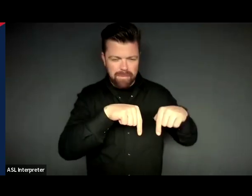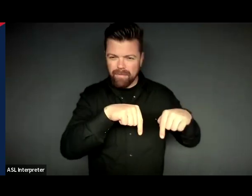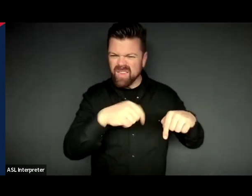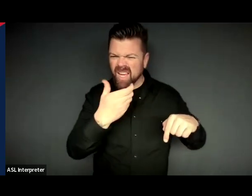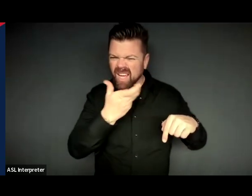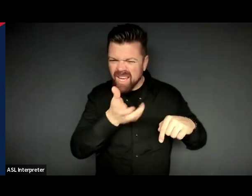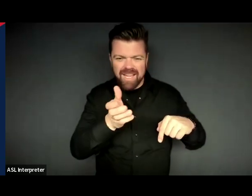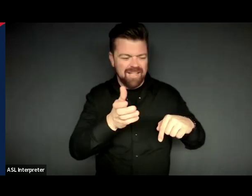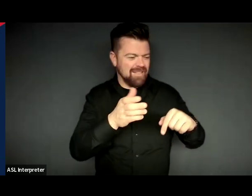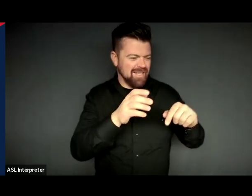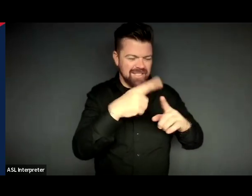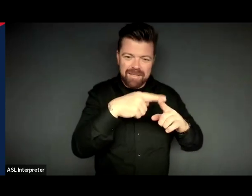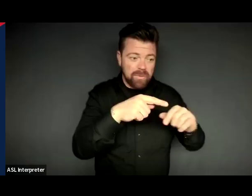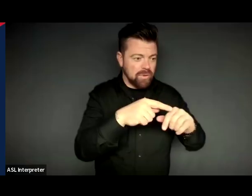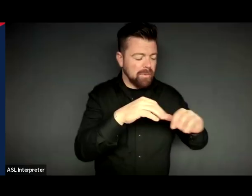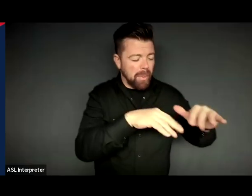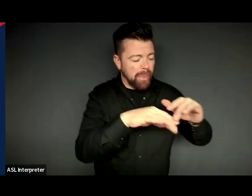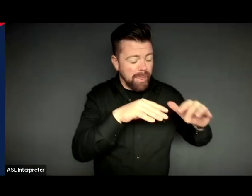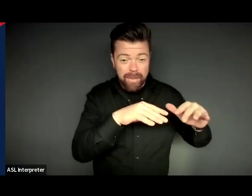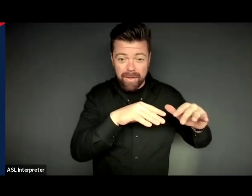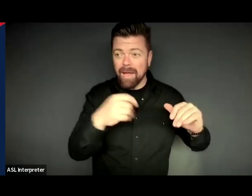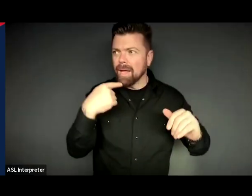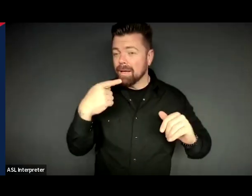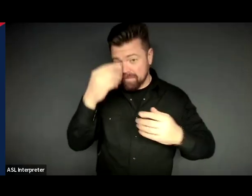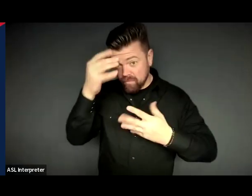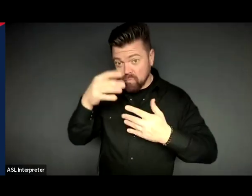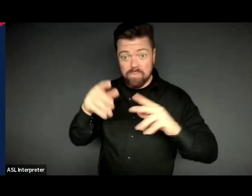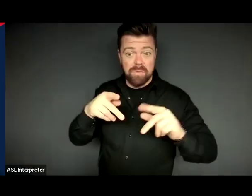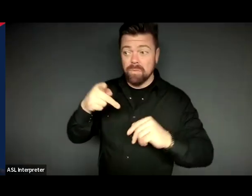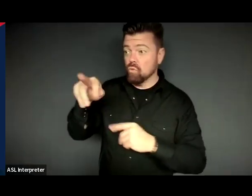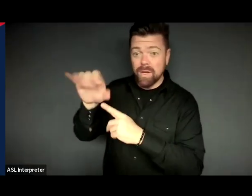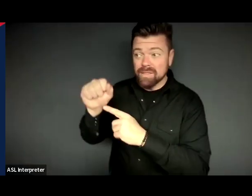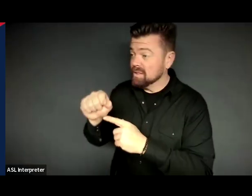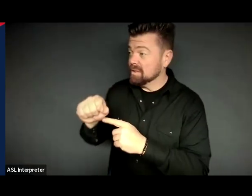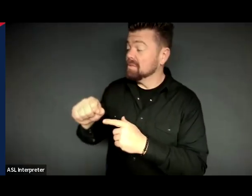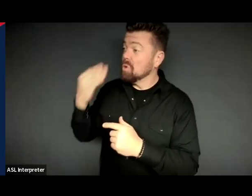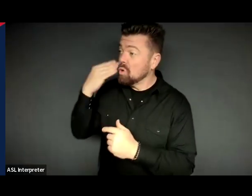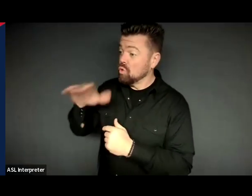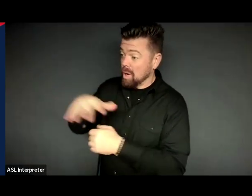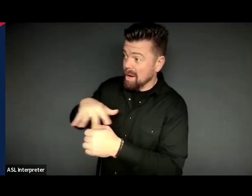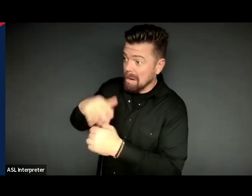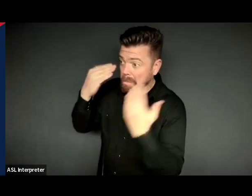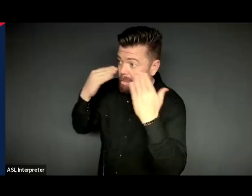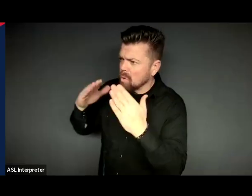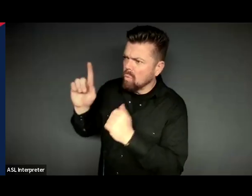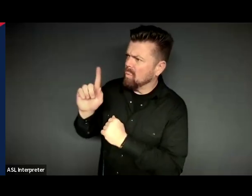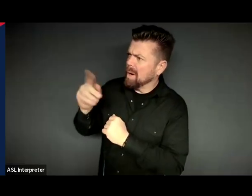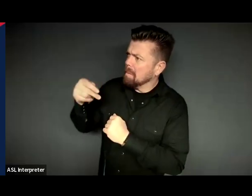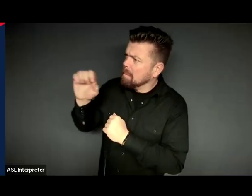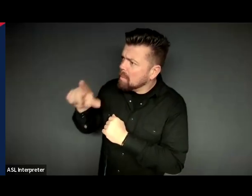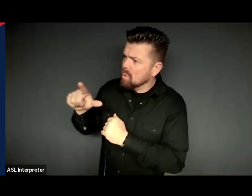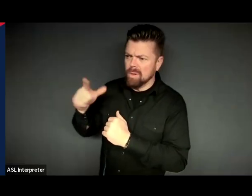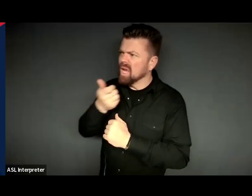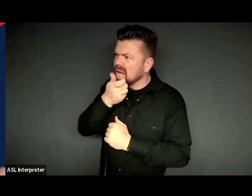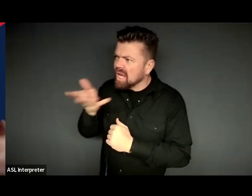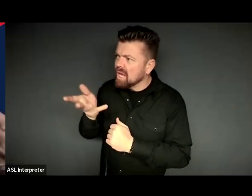don't know where the heated pool is in your area and you want to take some aquatic therapy or you want somebody to take you to the pool to help